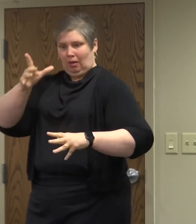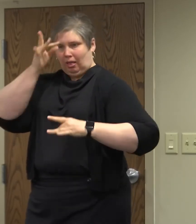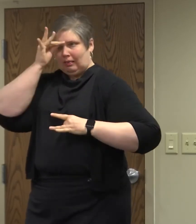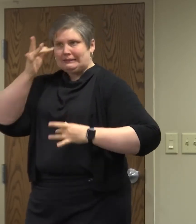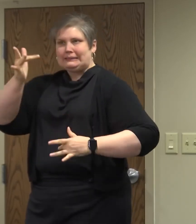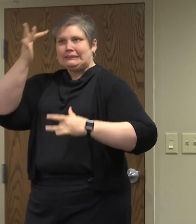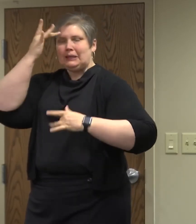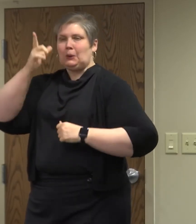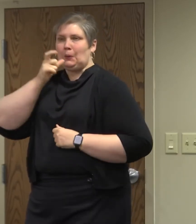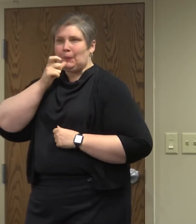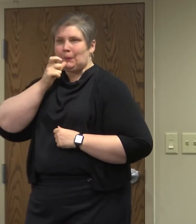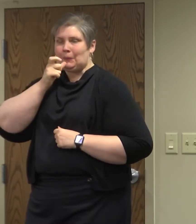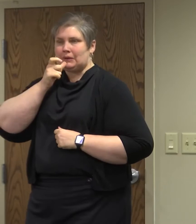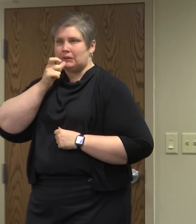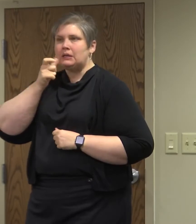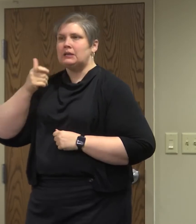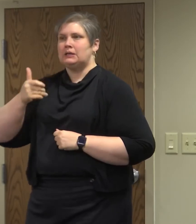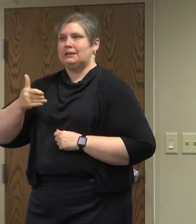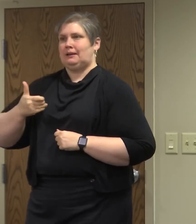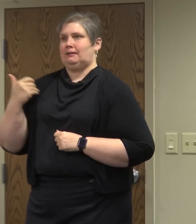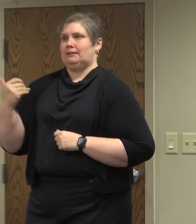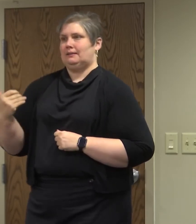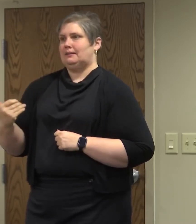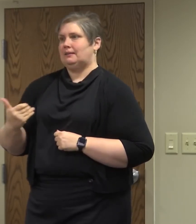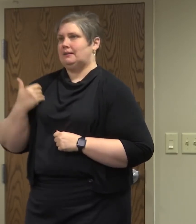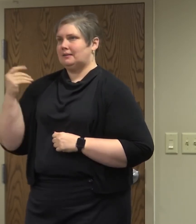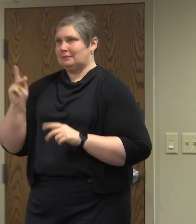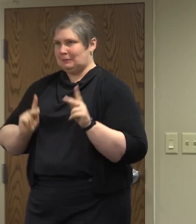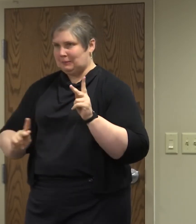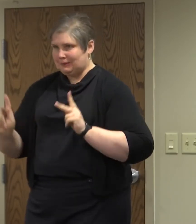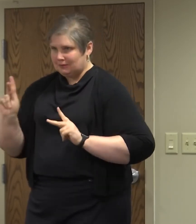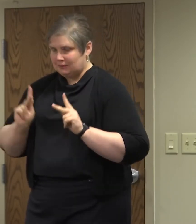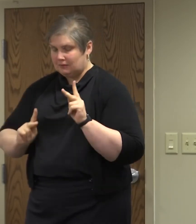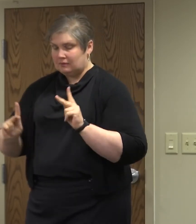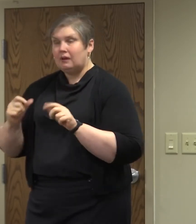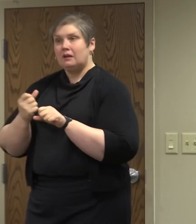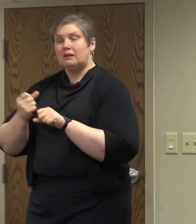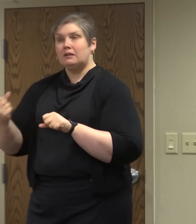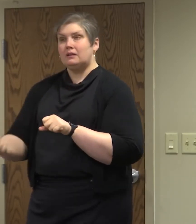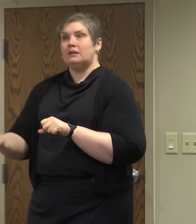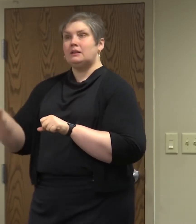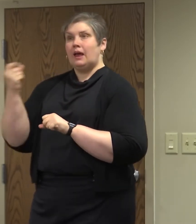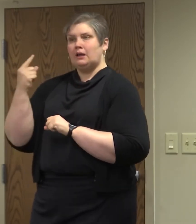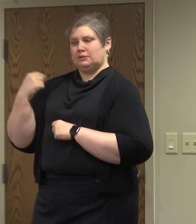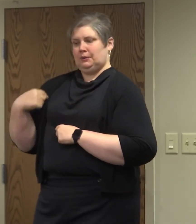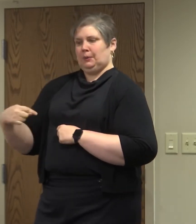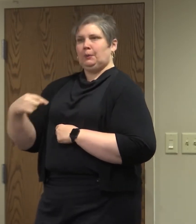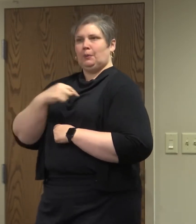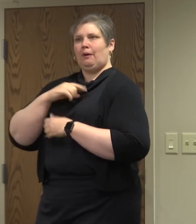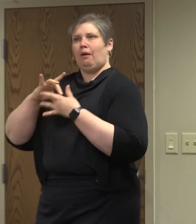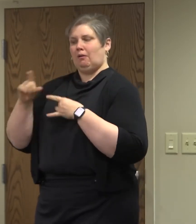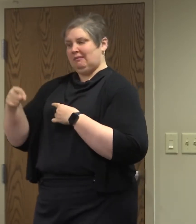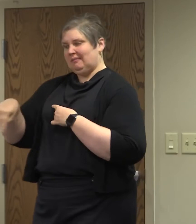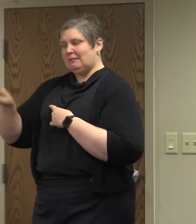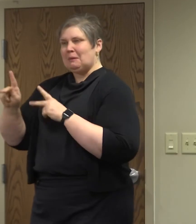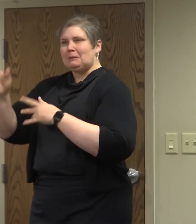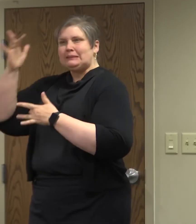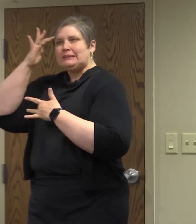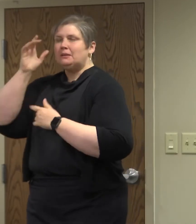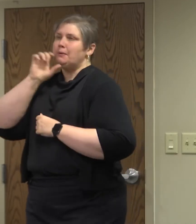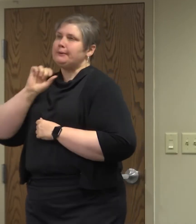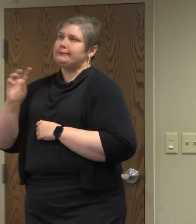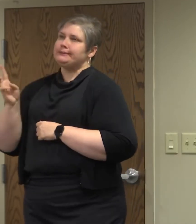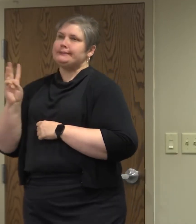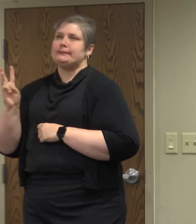did a year ago when we had the same type of meeting, and we were talking about people who are in their 60s, 70s, 80s. Now we're